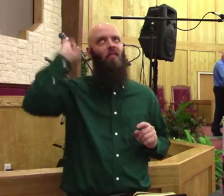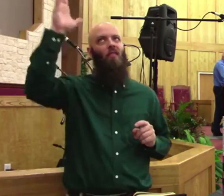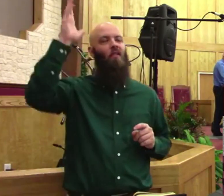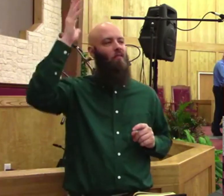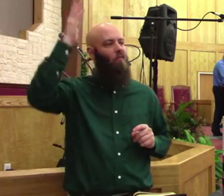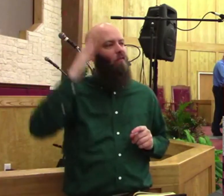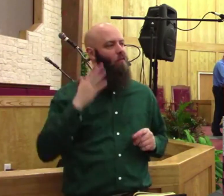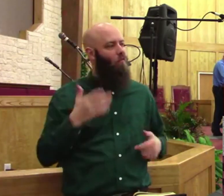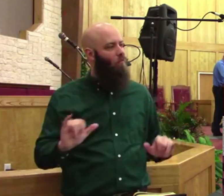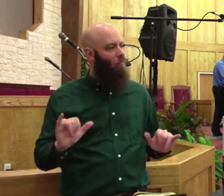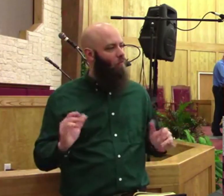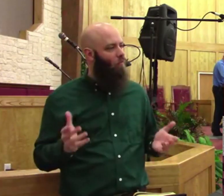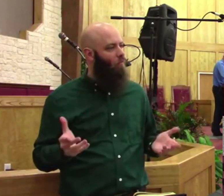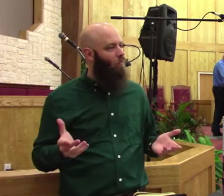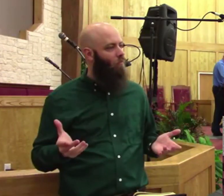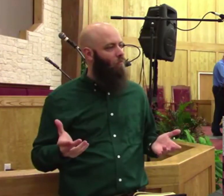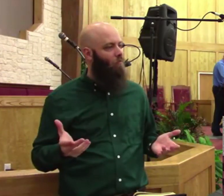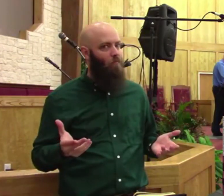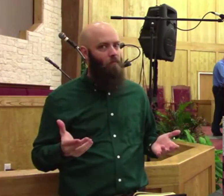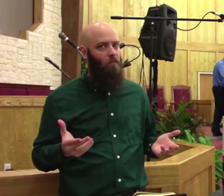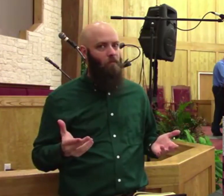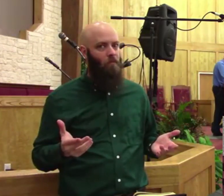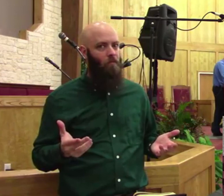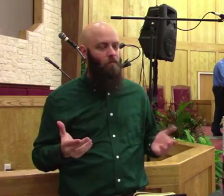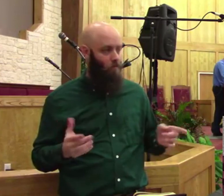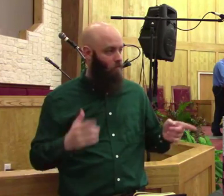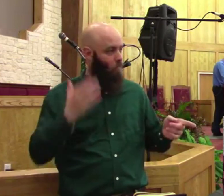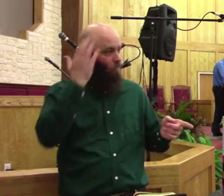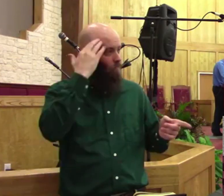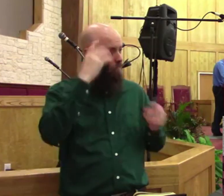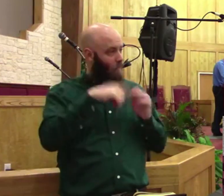God who you knew about.